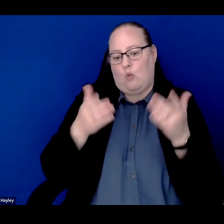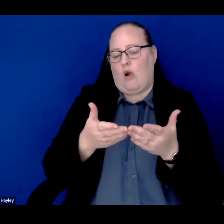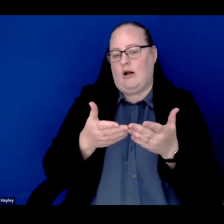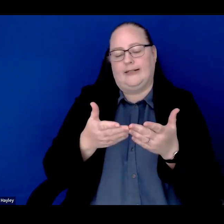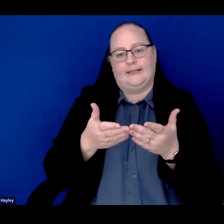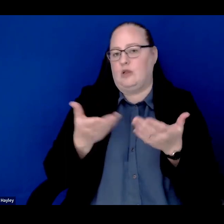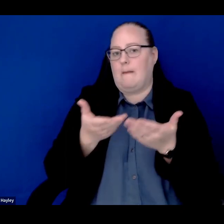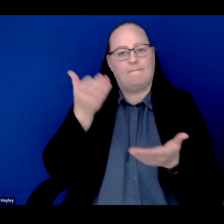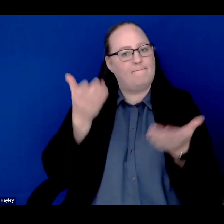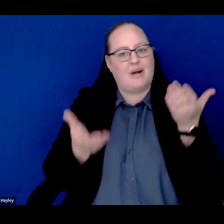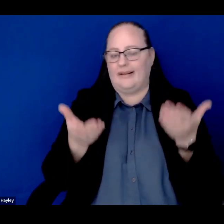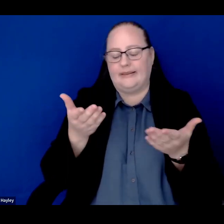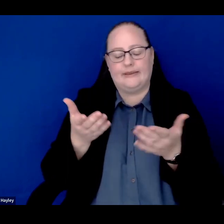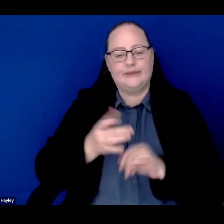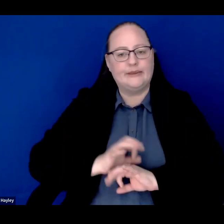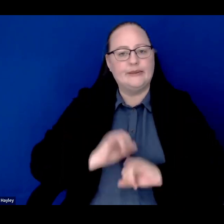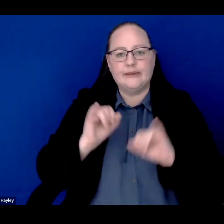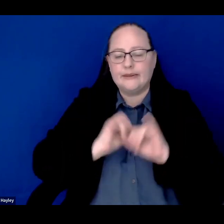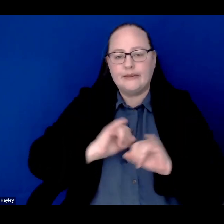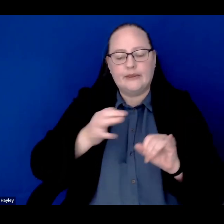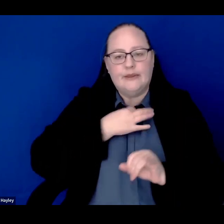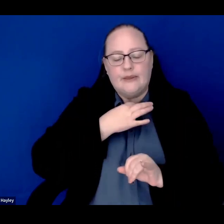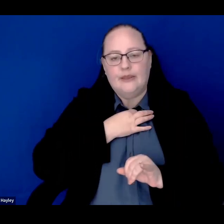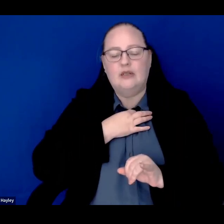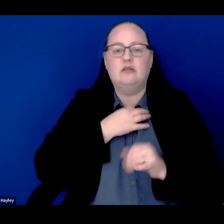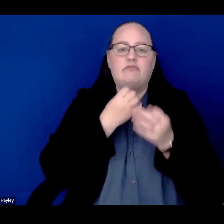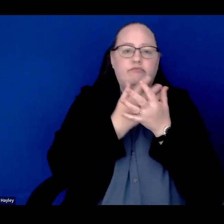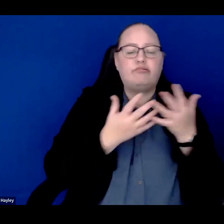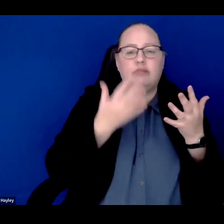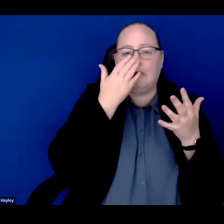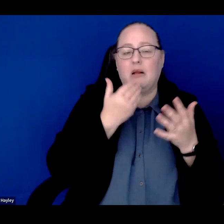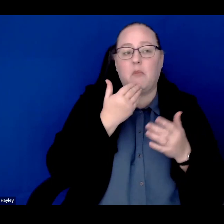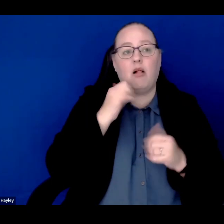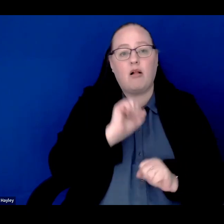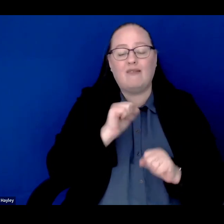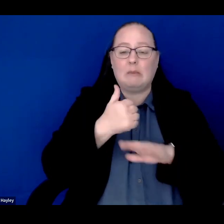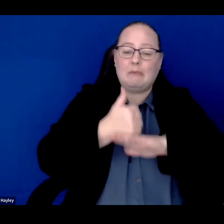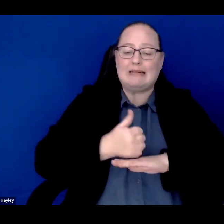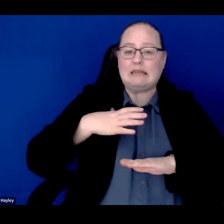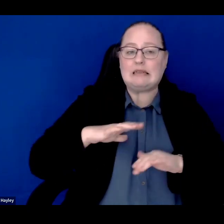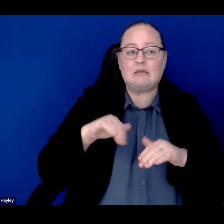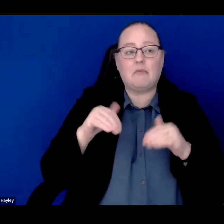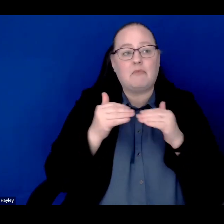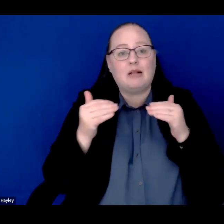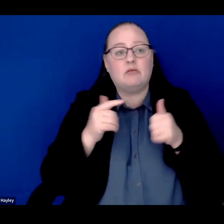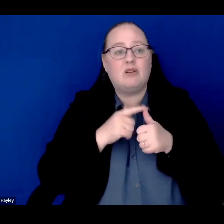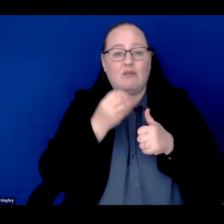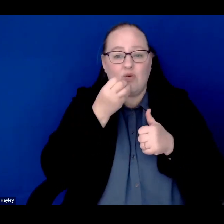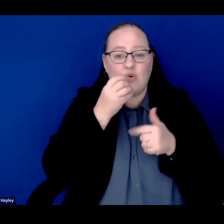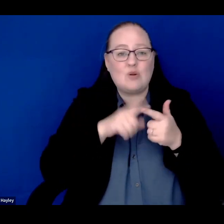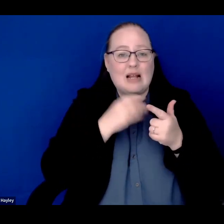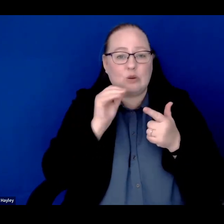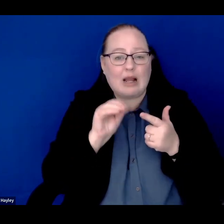are not meeting their most essential needs for food, education, political voice, and more, and yet humanity's